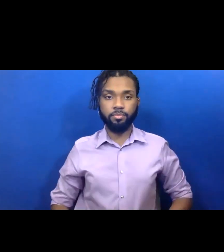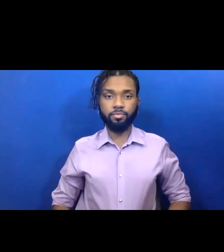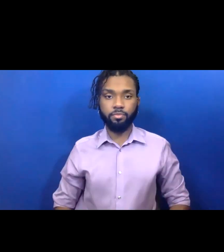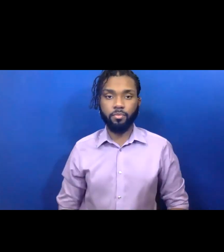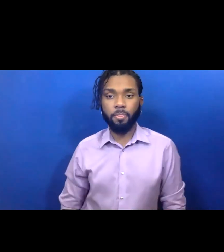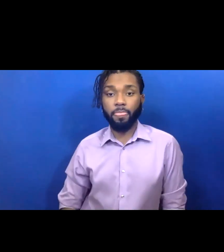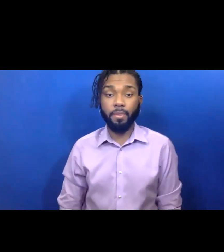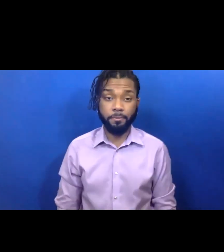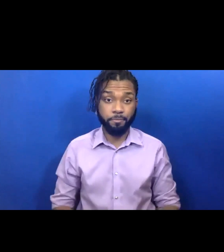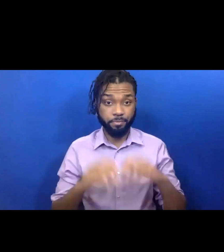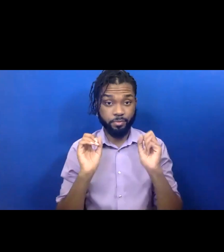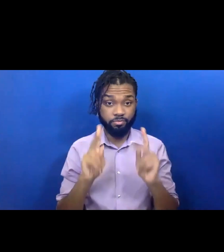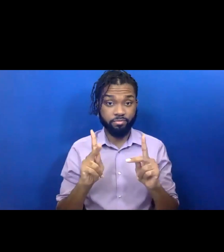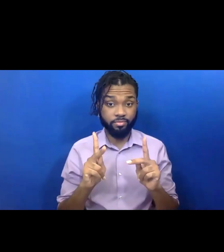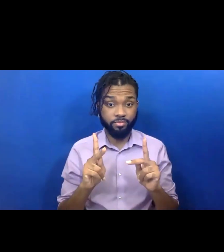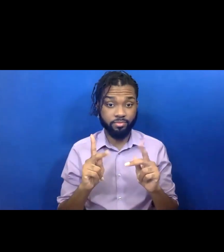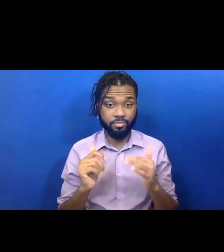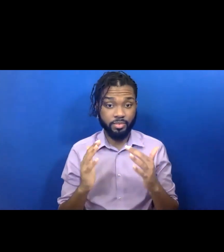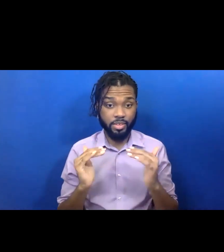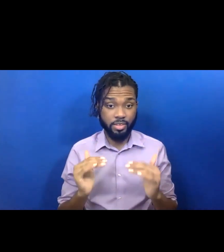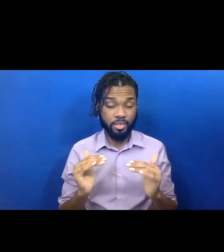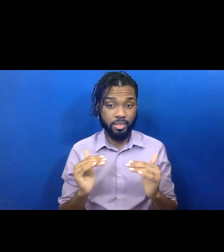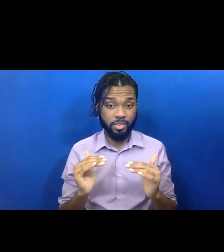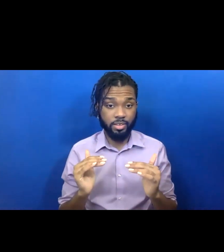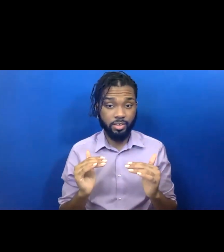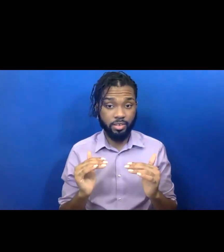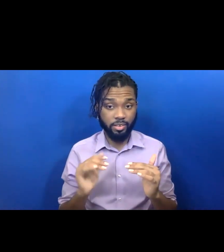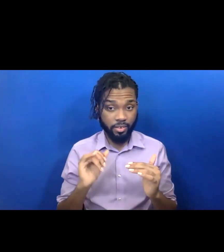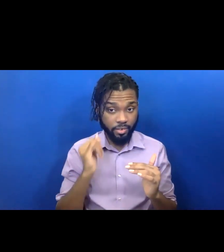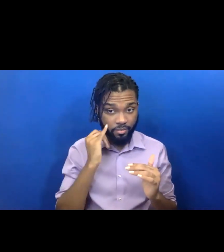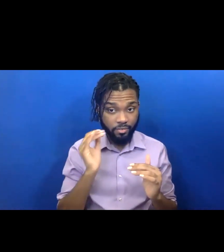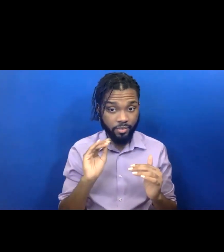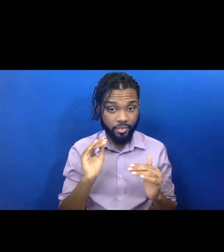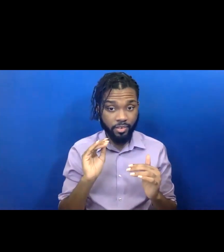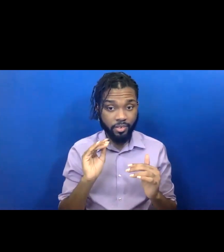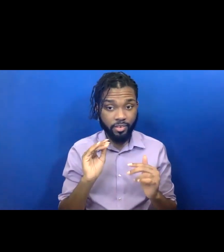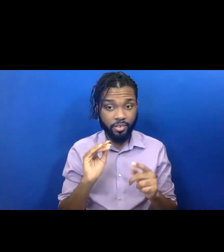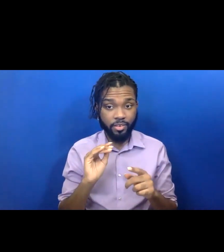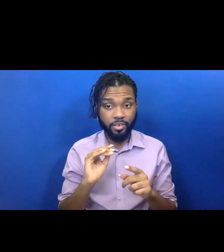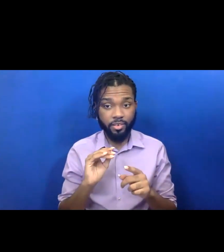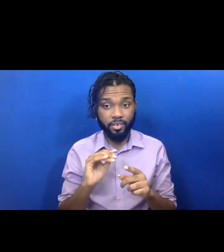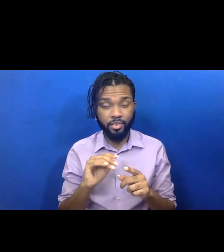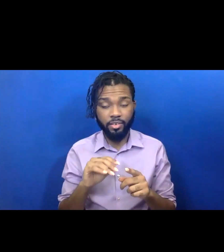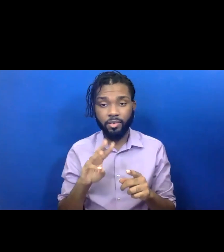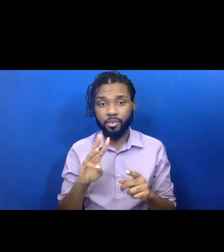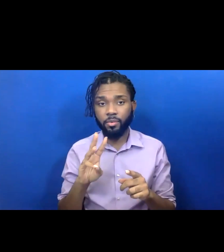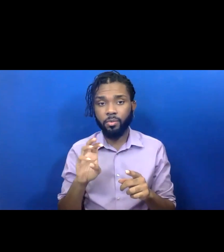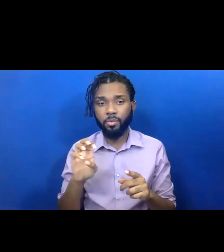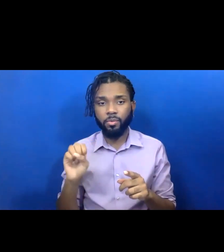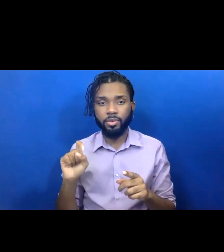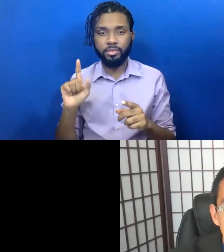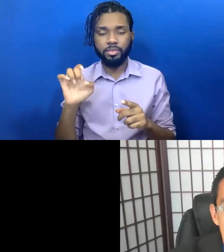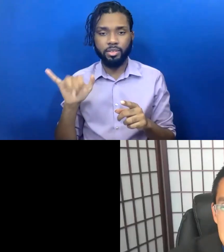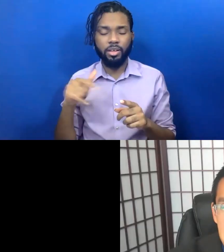Okay, I'll move on to the next question. If not, Eris. Okay, go ahead. And I want to make a comment also. It's not